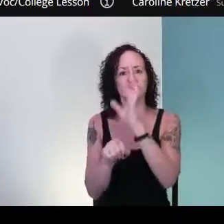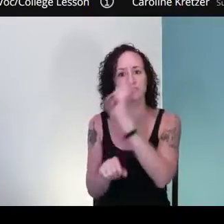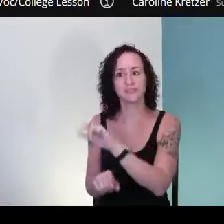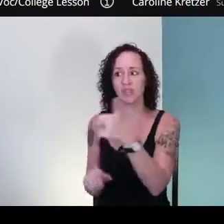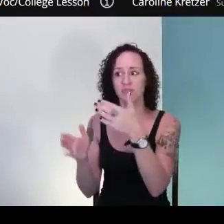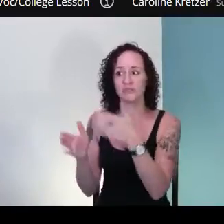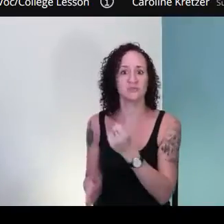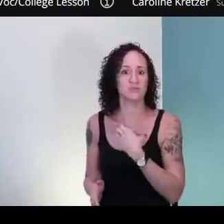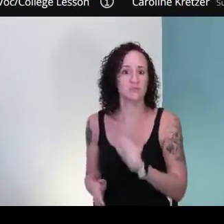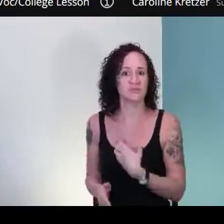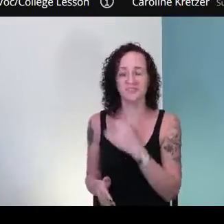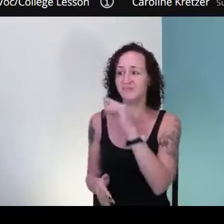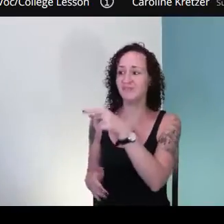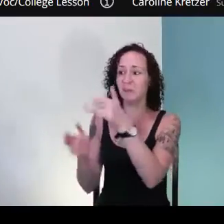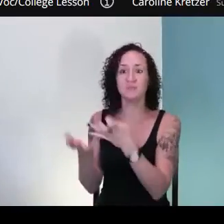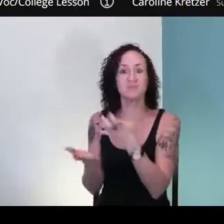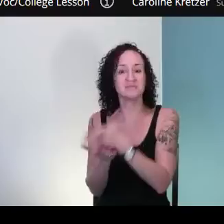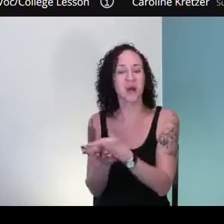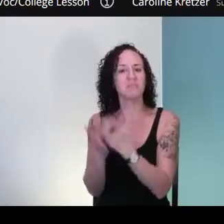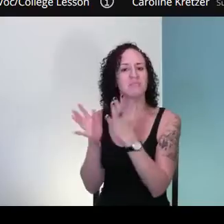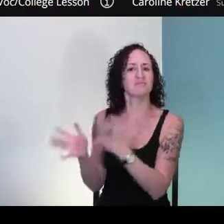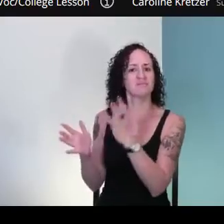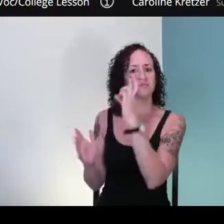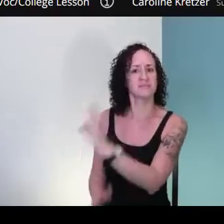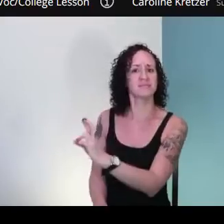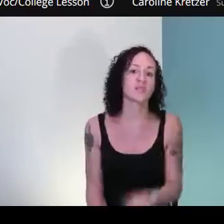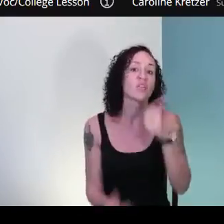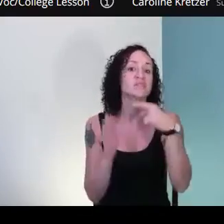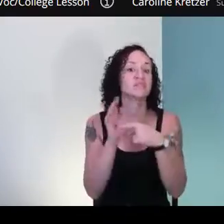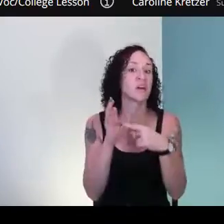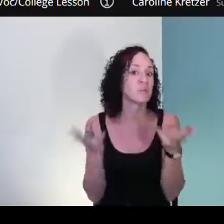and say, no, you need to respect their decision to stop playing.